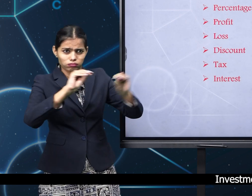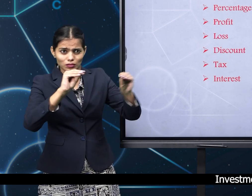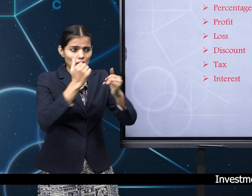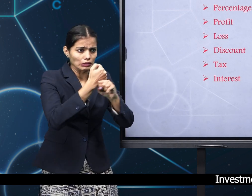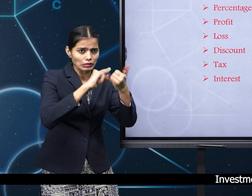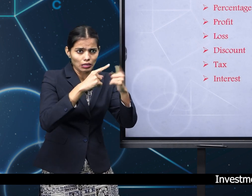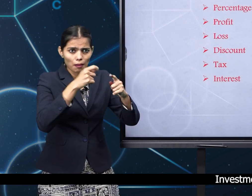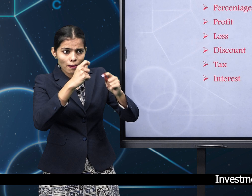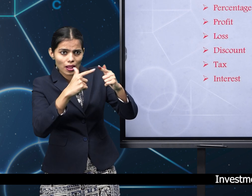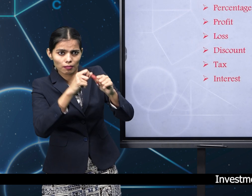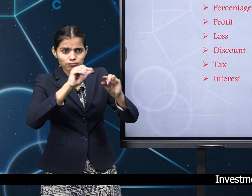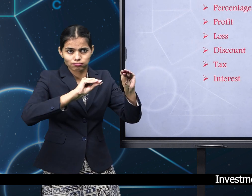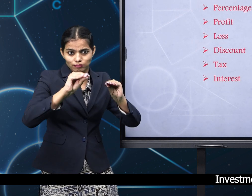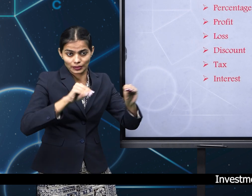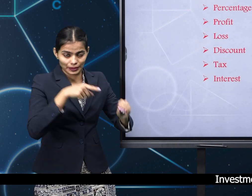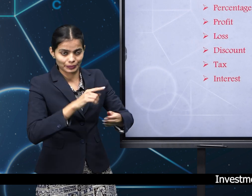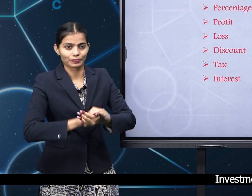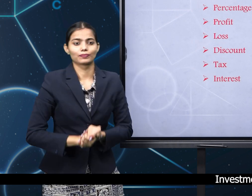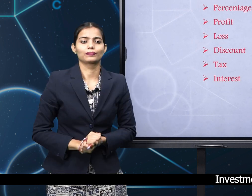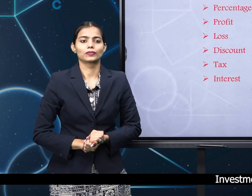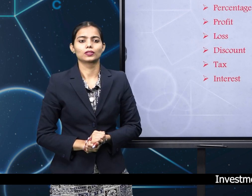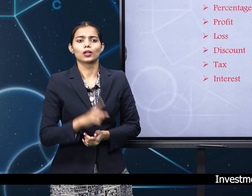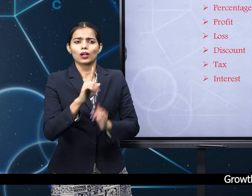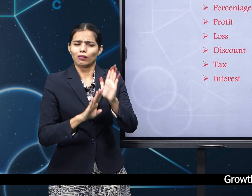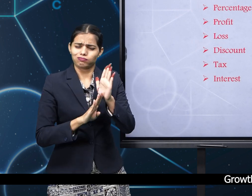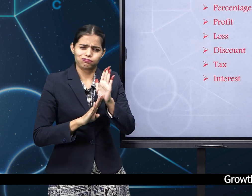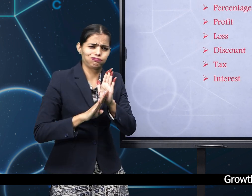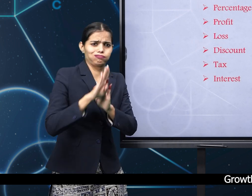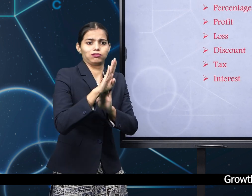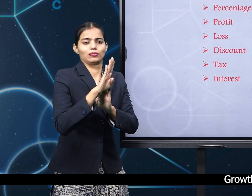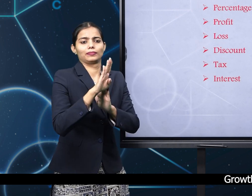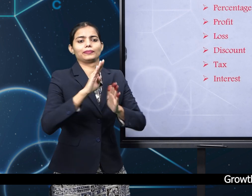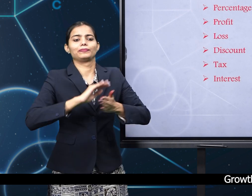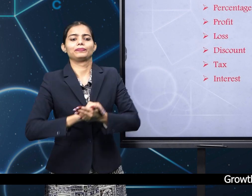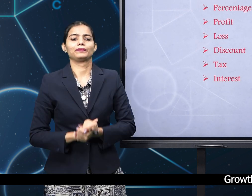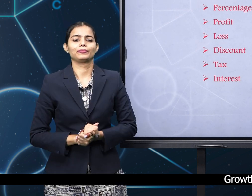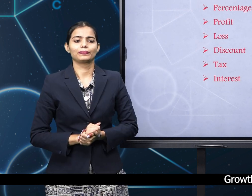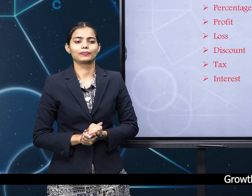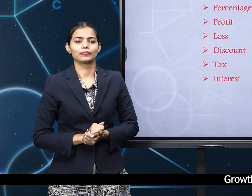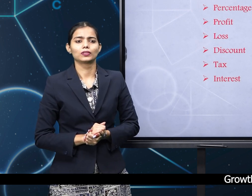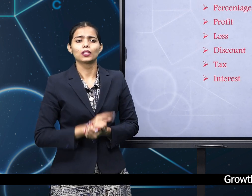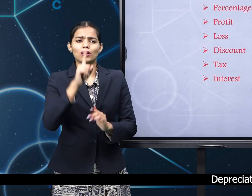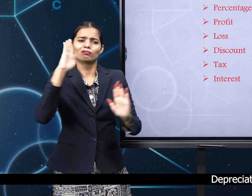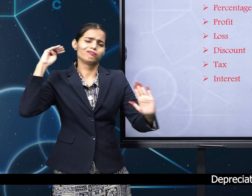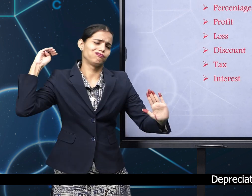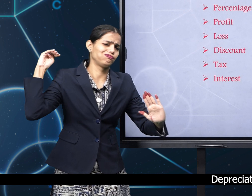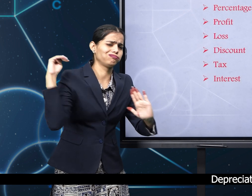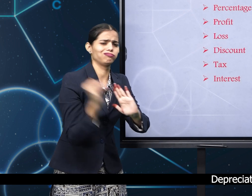growth, depreciation,